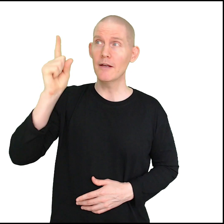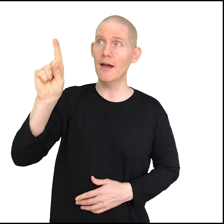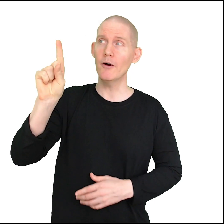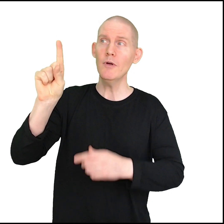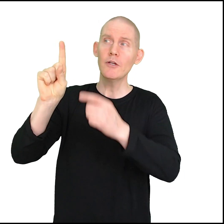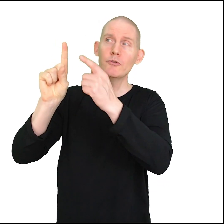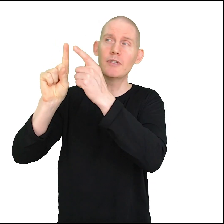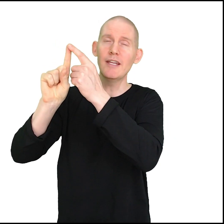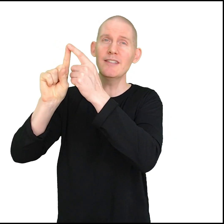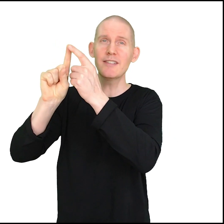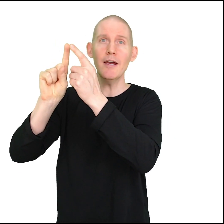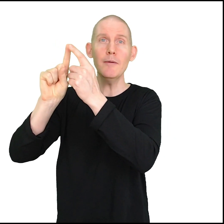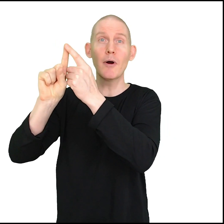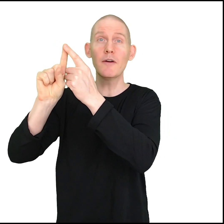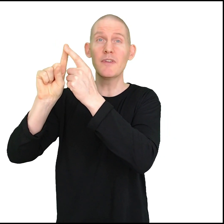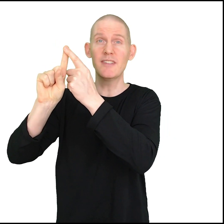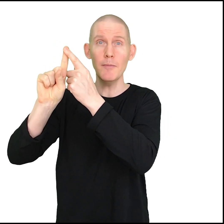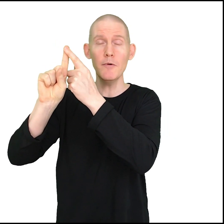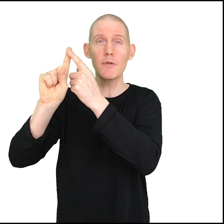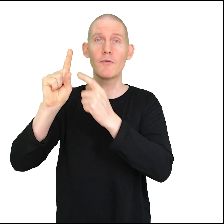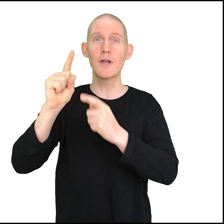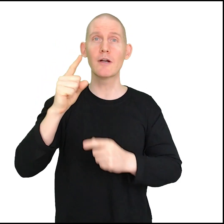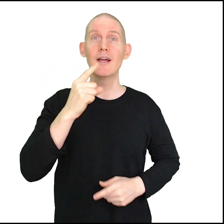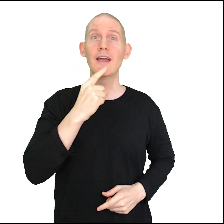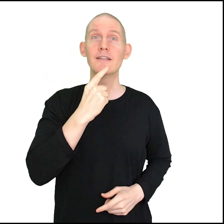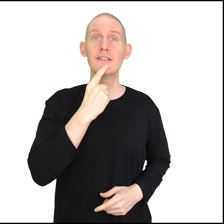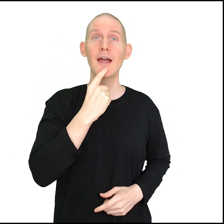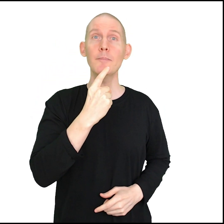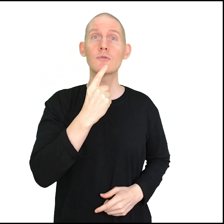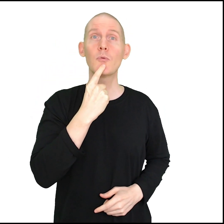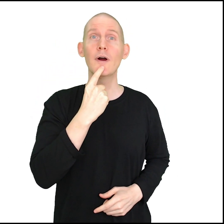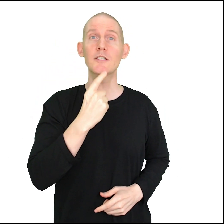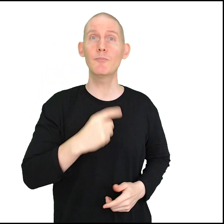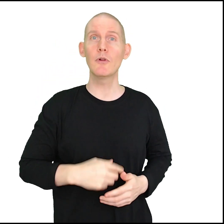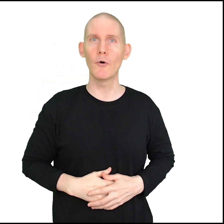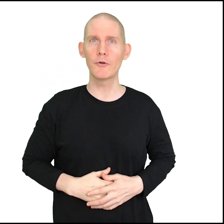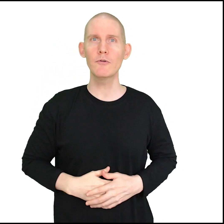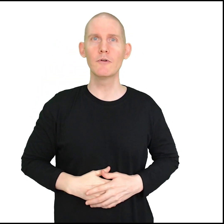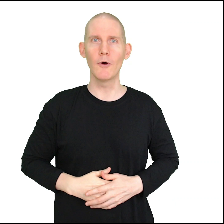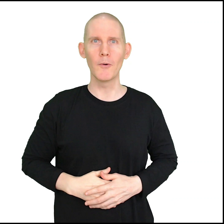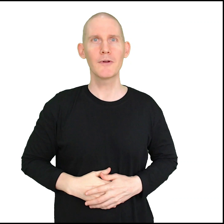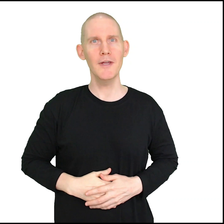Now, use the inside part of the tip of the finger and tap twice below your lower lip.